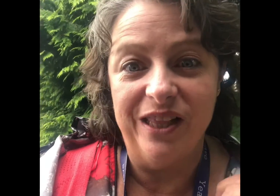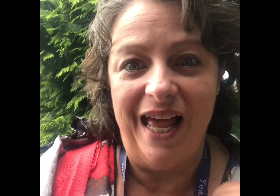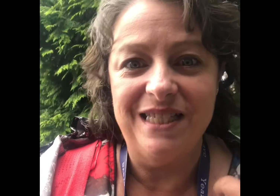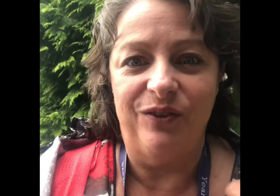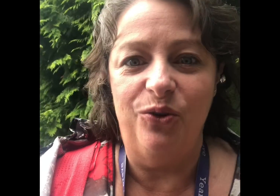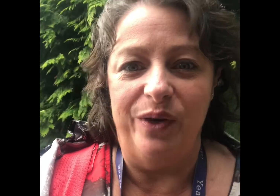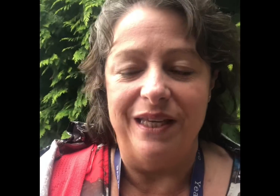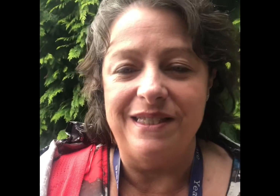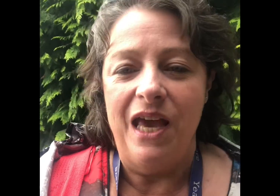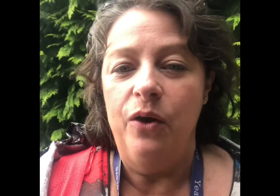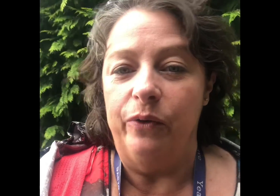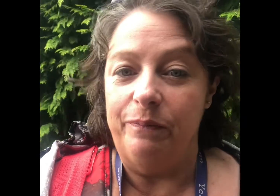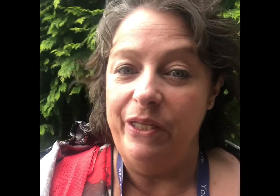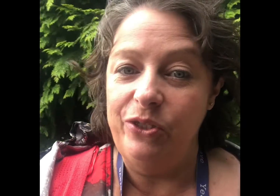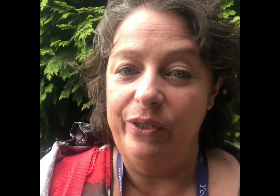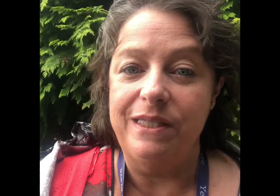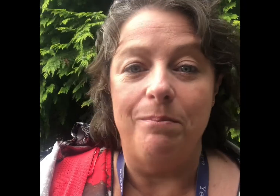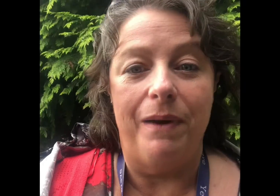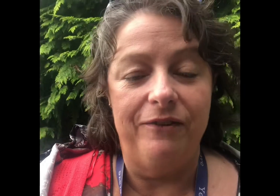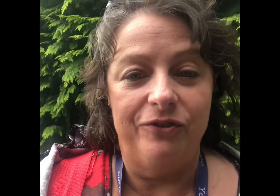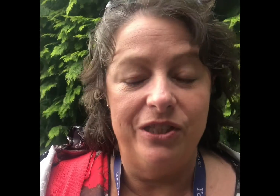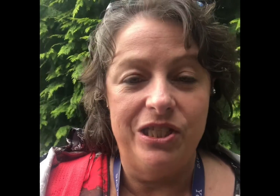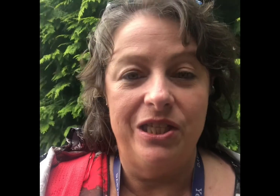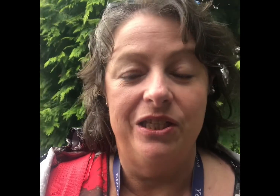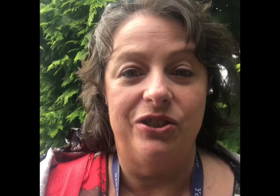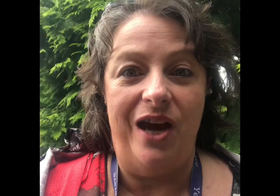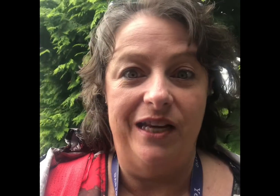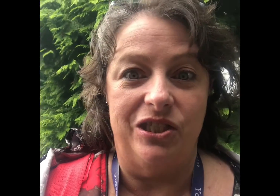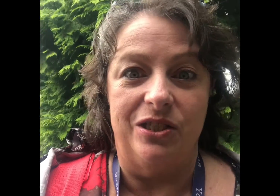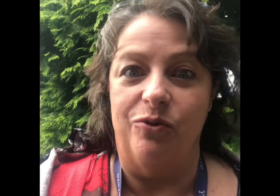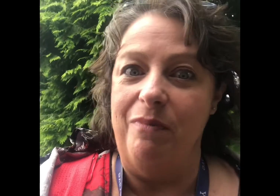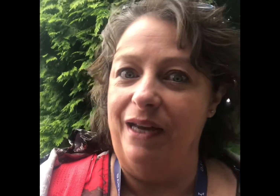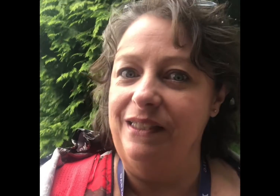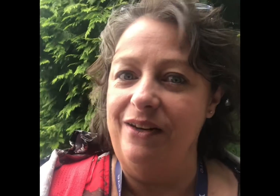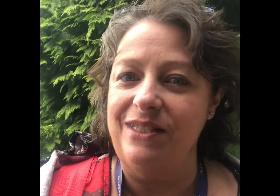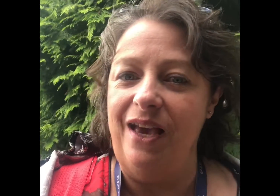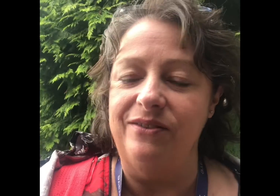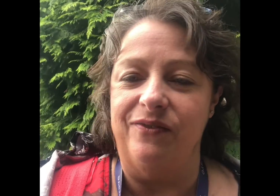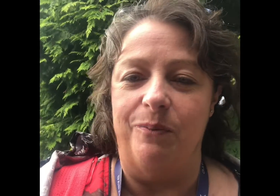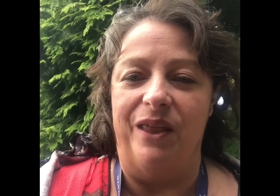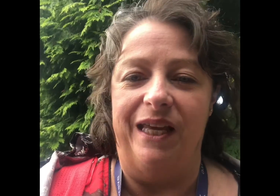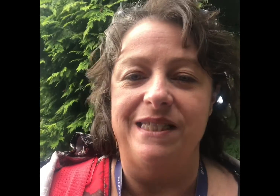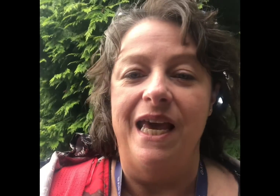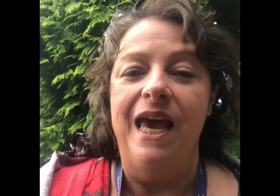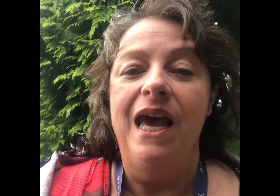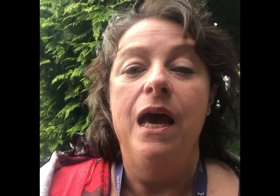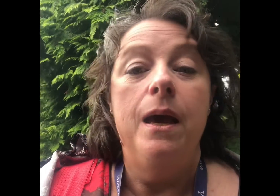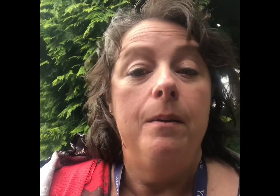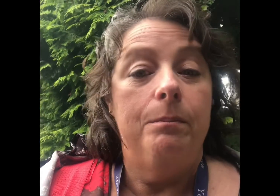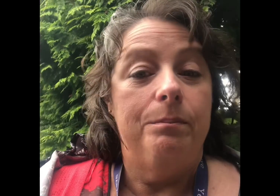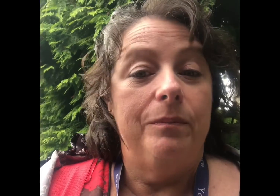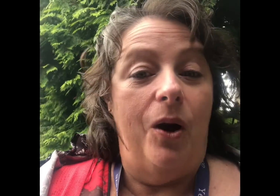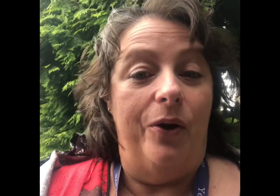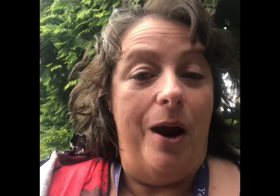last few weeks, we've been doing some mindfulness strategies, reminding ourselves of some things on our